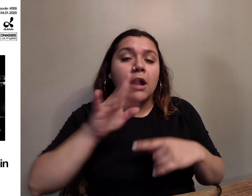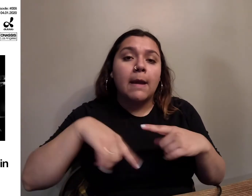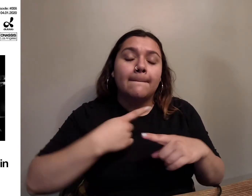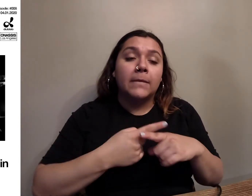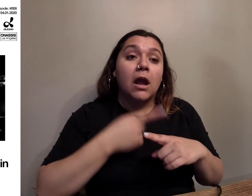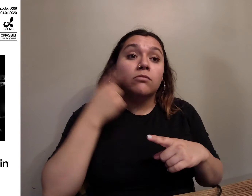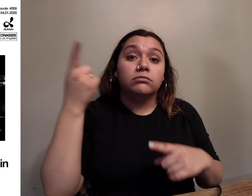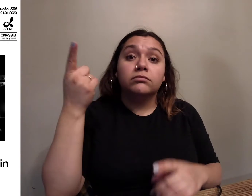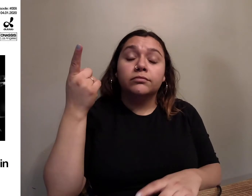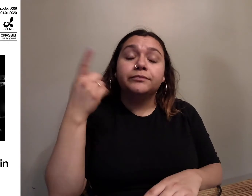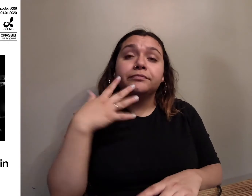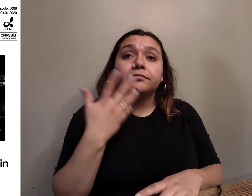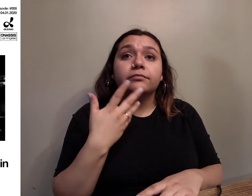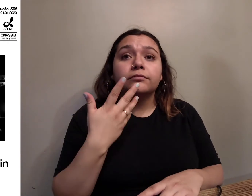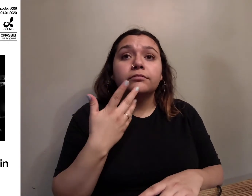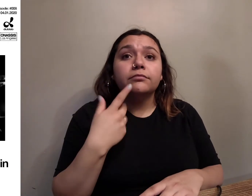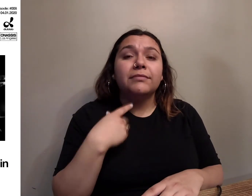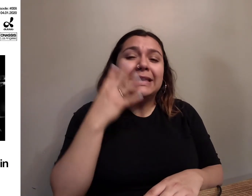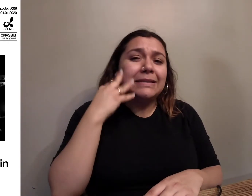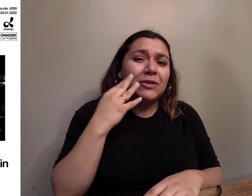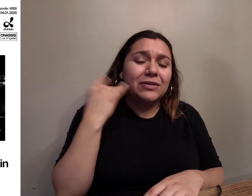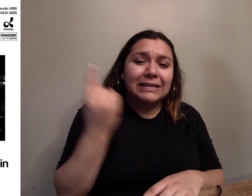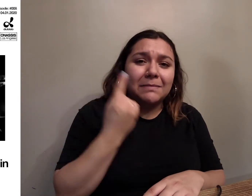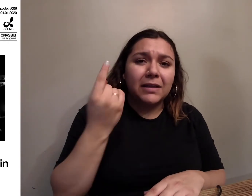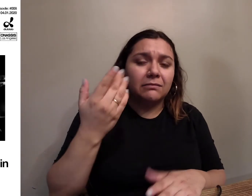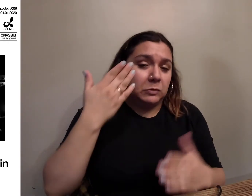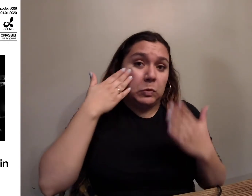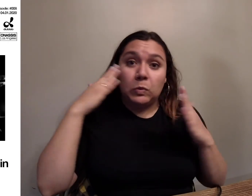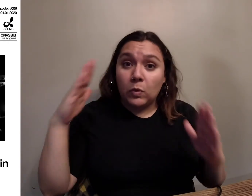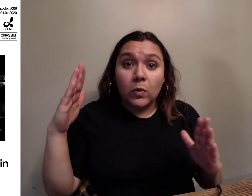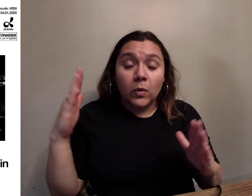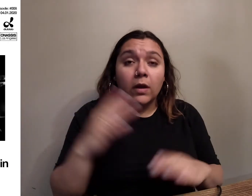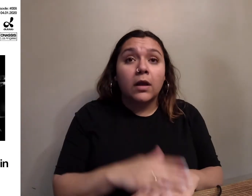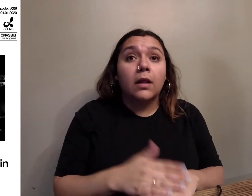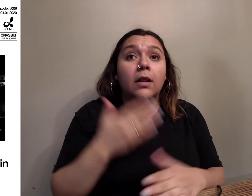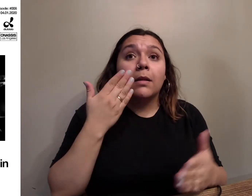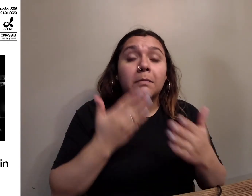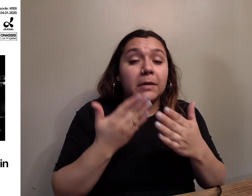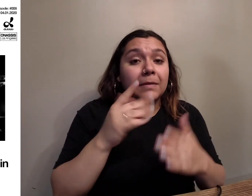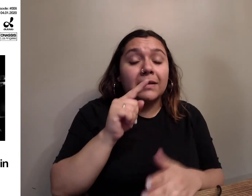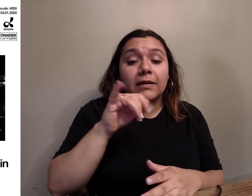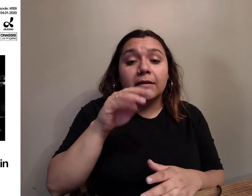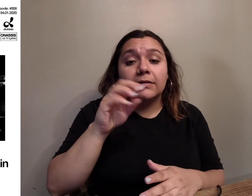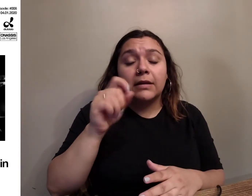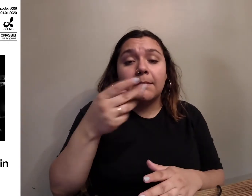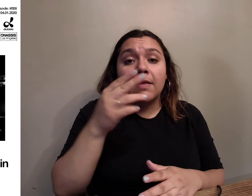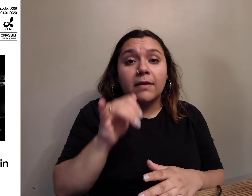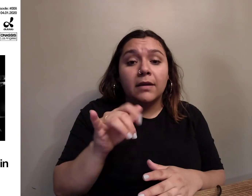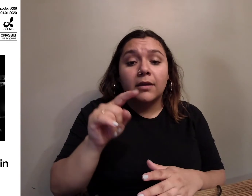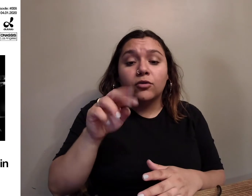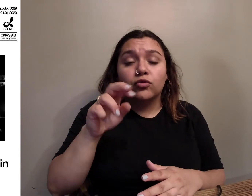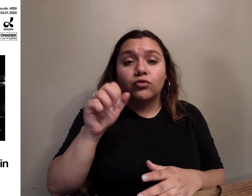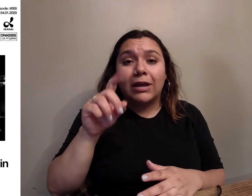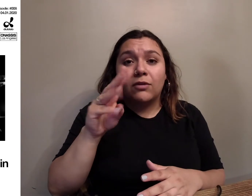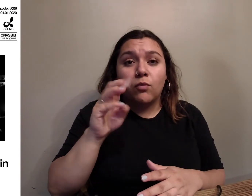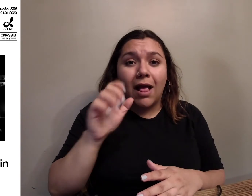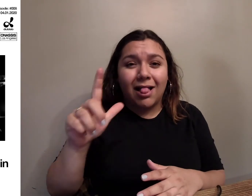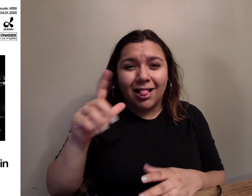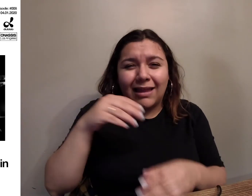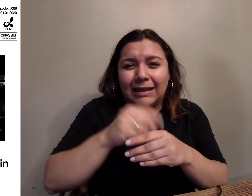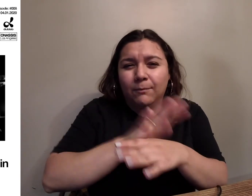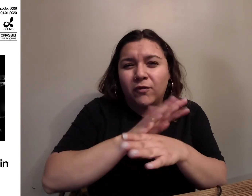something unknown, whether it's Aguirre or Timothy Treadwell in Grizzly Man.